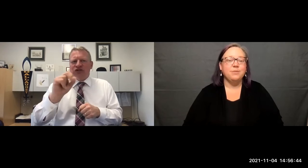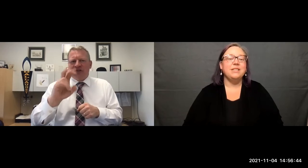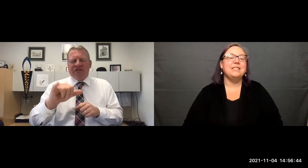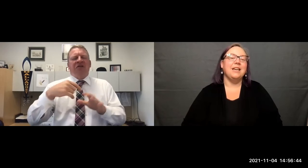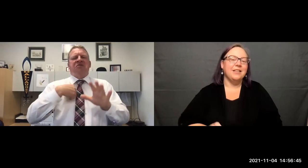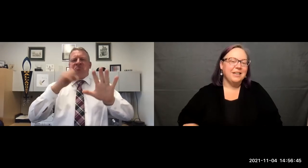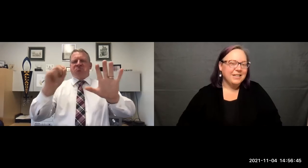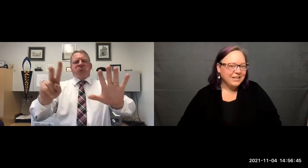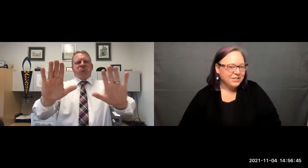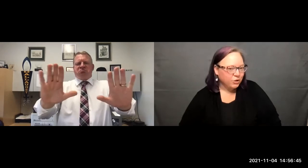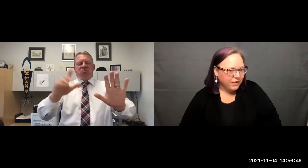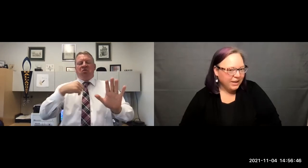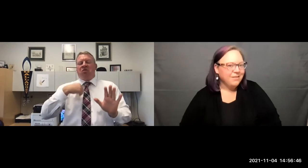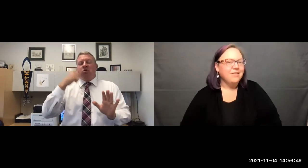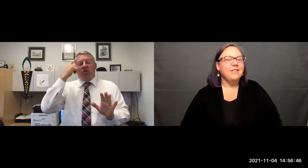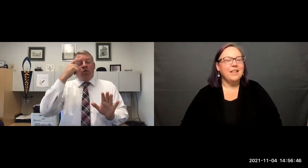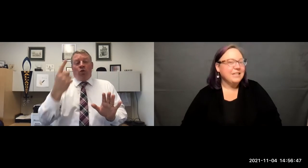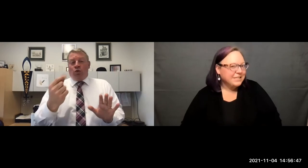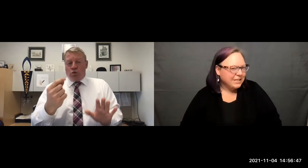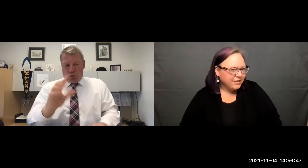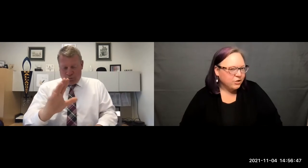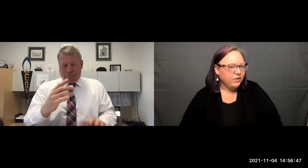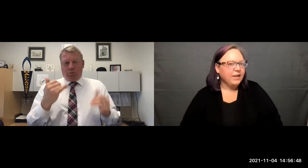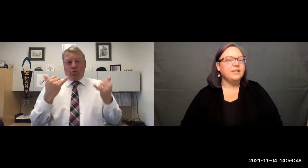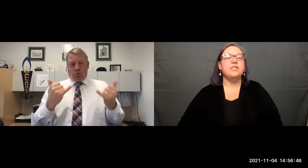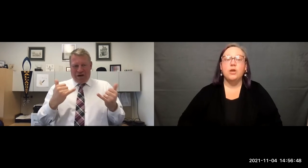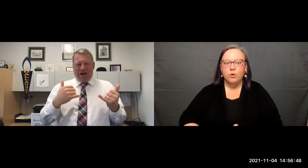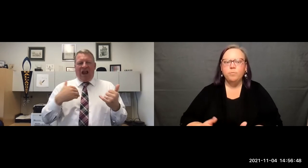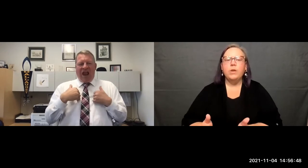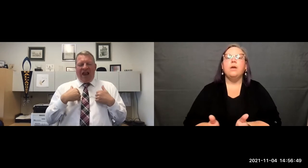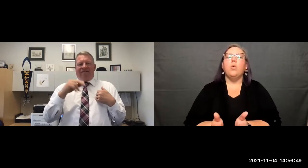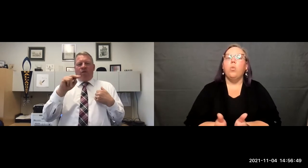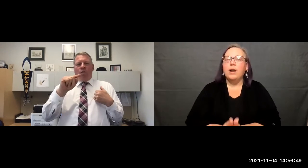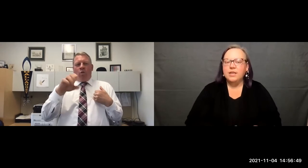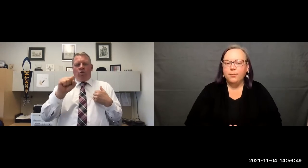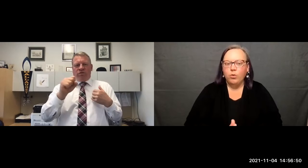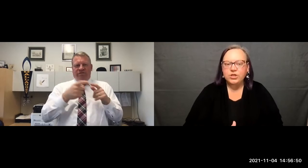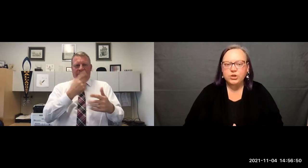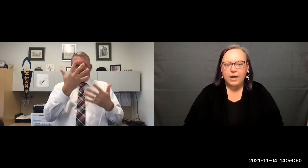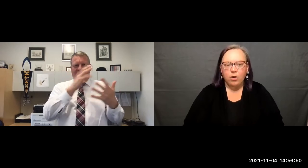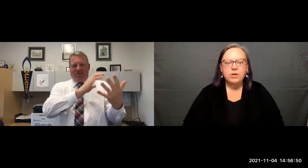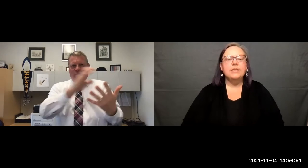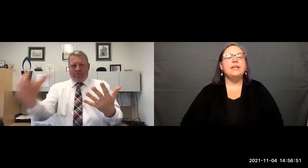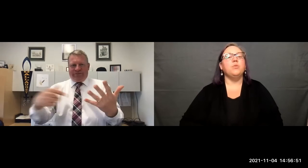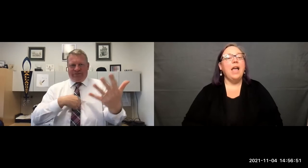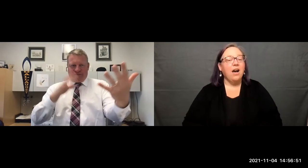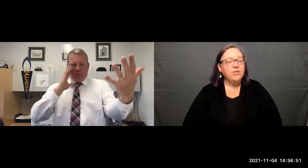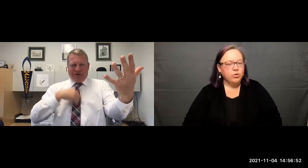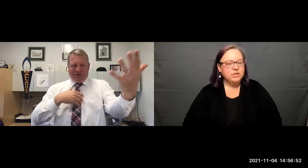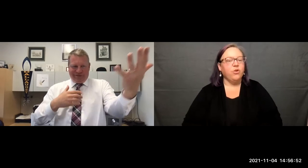me saying that they didn't get a survey, they didn't see the survey. And so what I think I'm going to do now is we have notes from